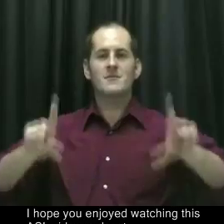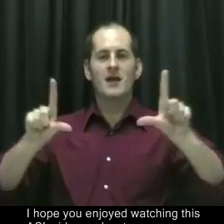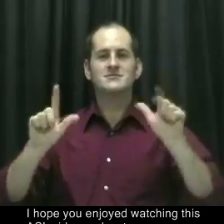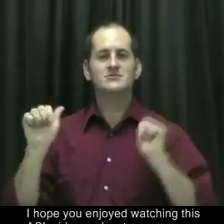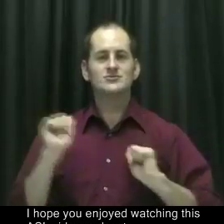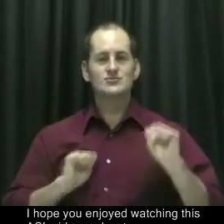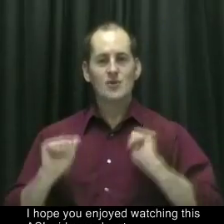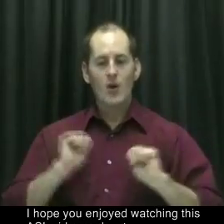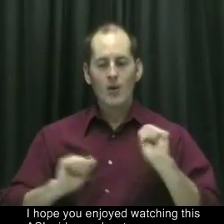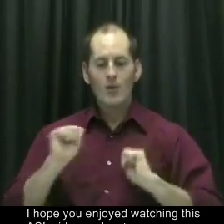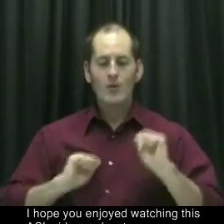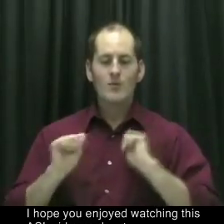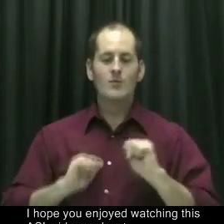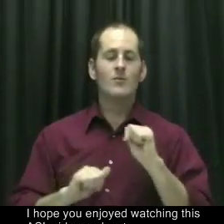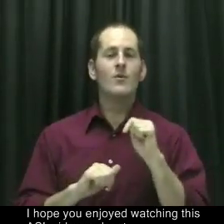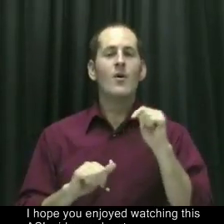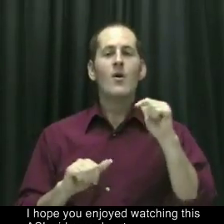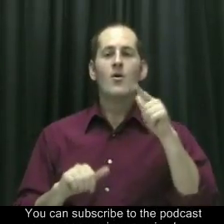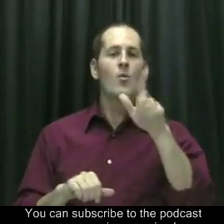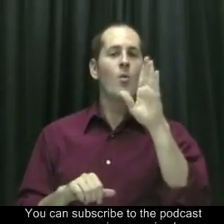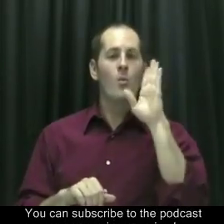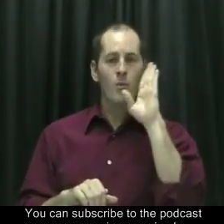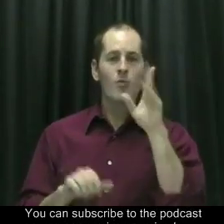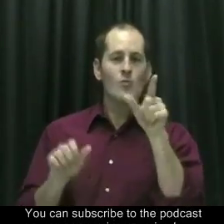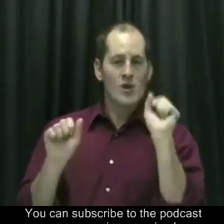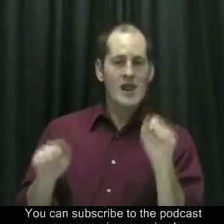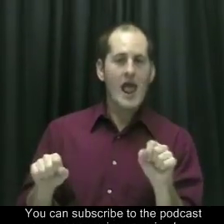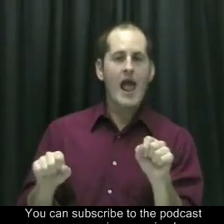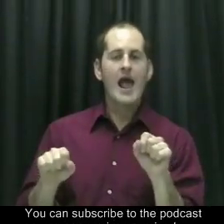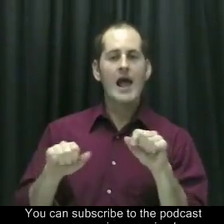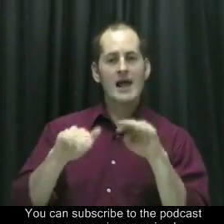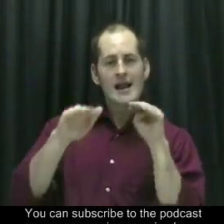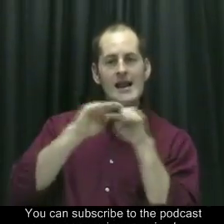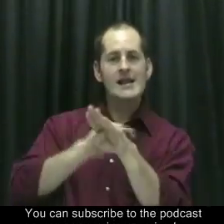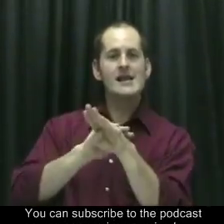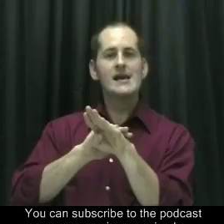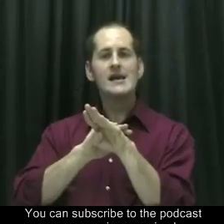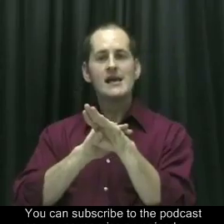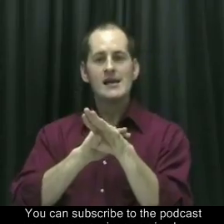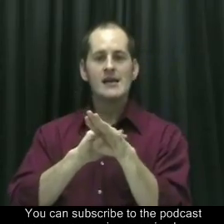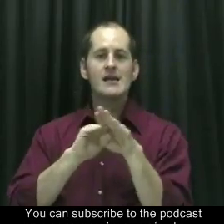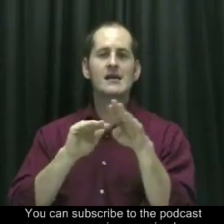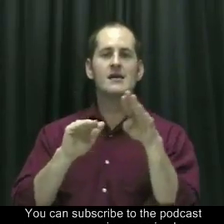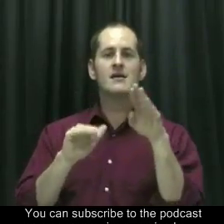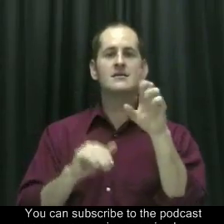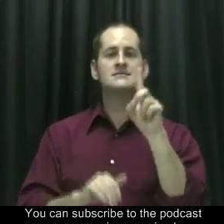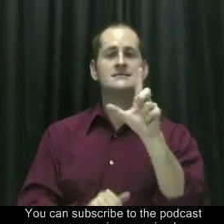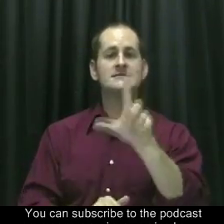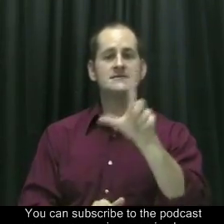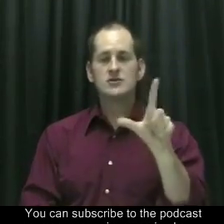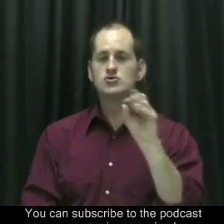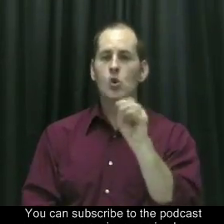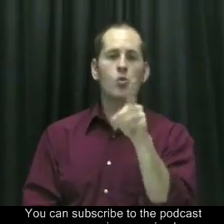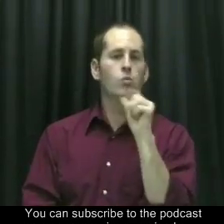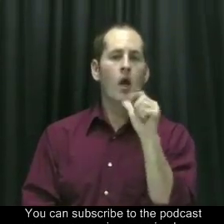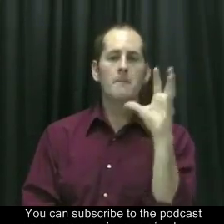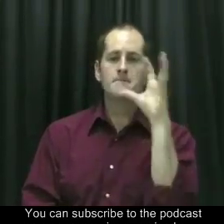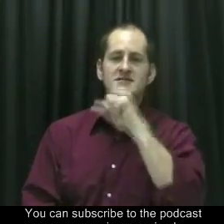I hope you enjoyed watching this ASL video podcast. You can subscribe to the podcast so you never miss an